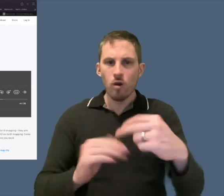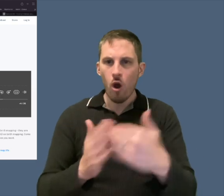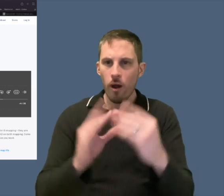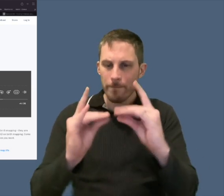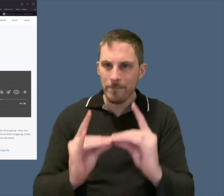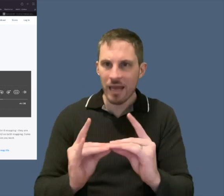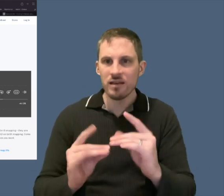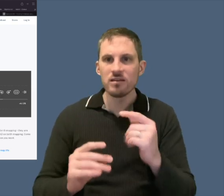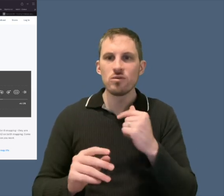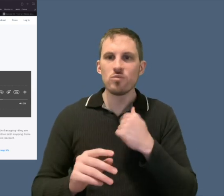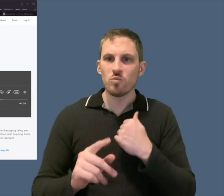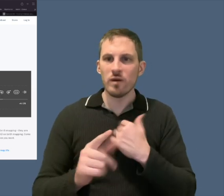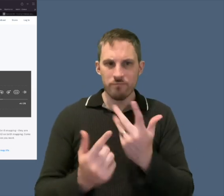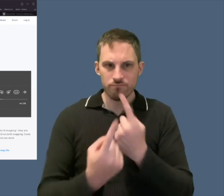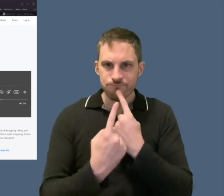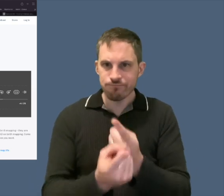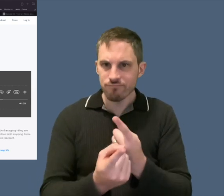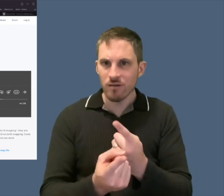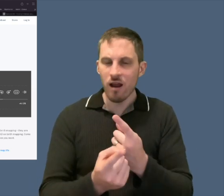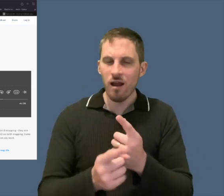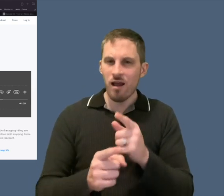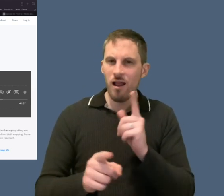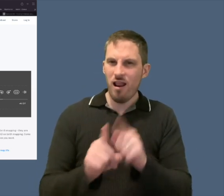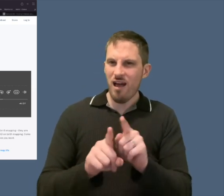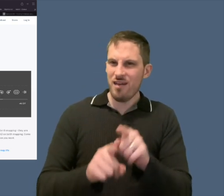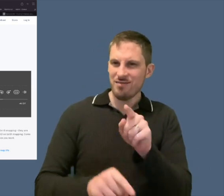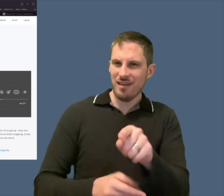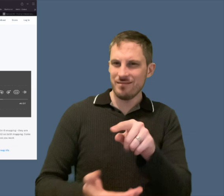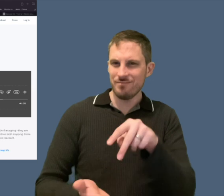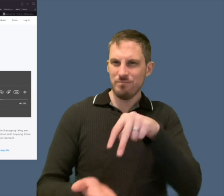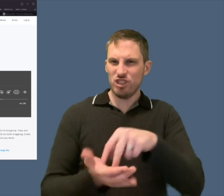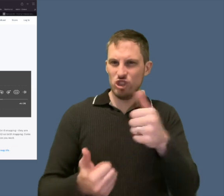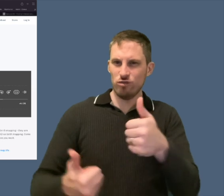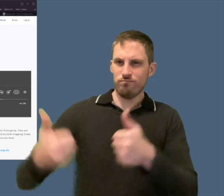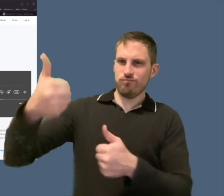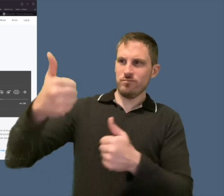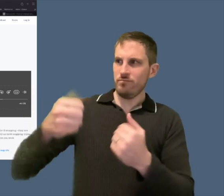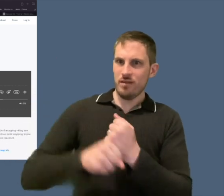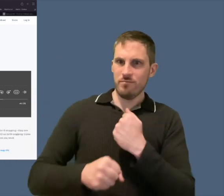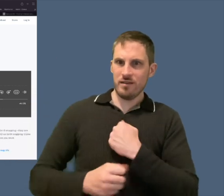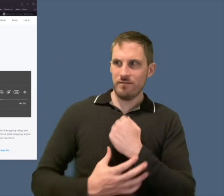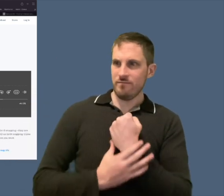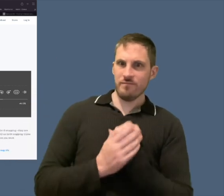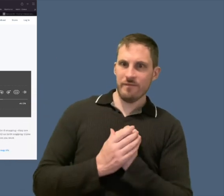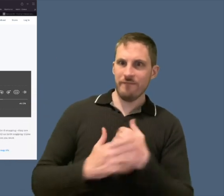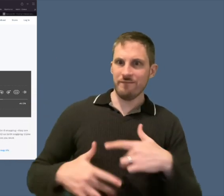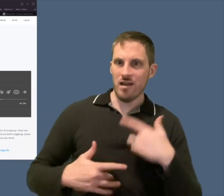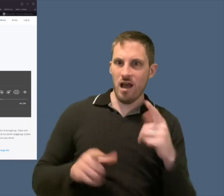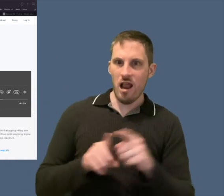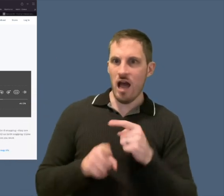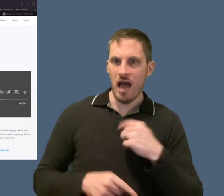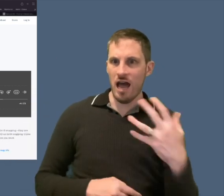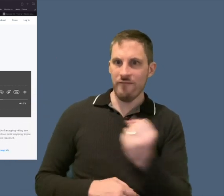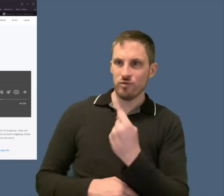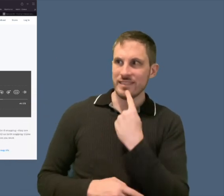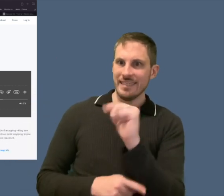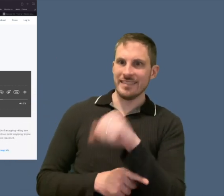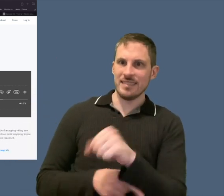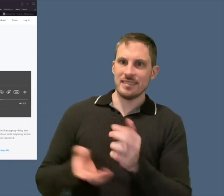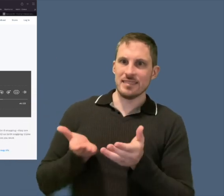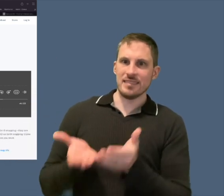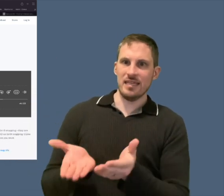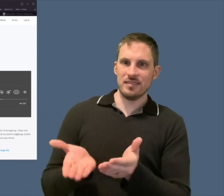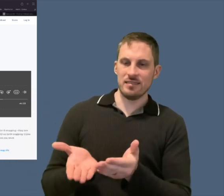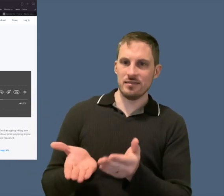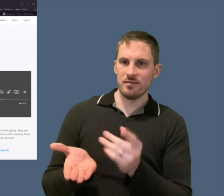So that in itself, just in positional and what that makes you feel, it makes you feel like you have to give consent as opposed